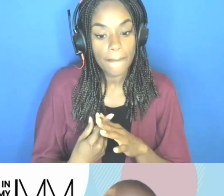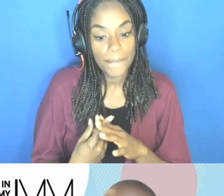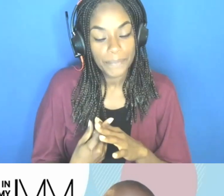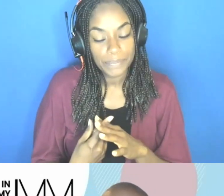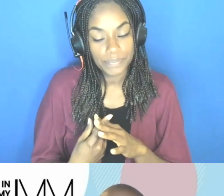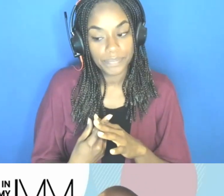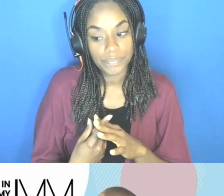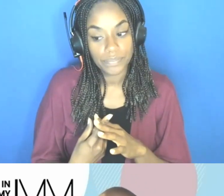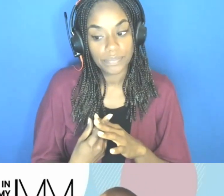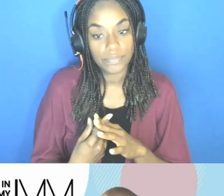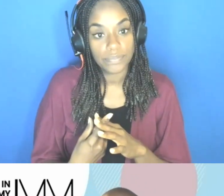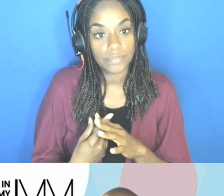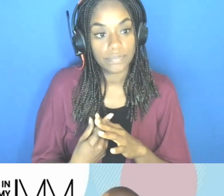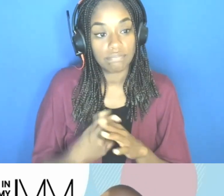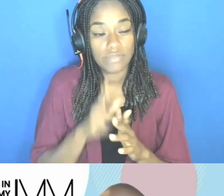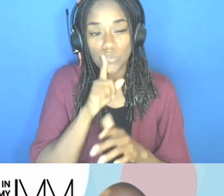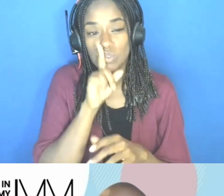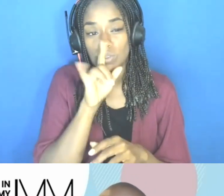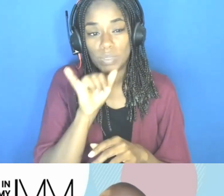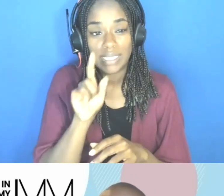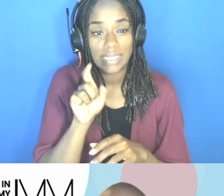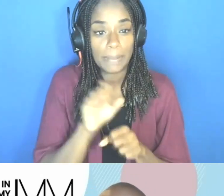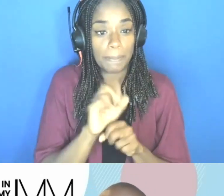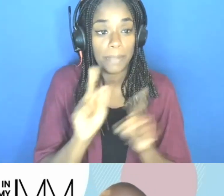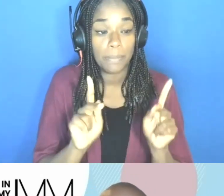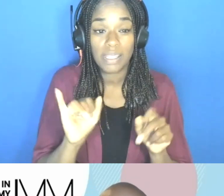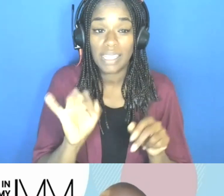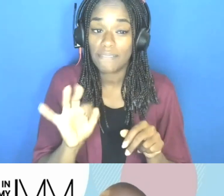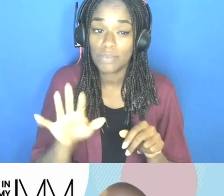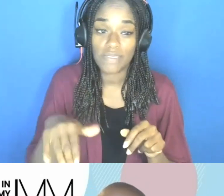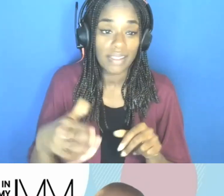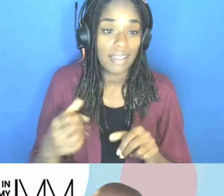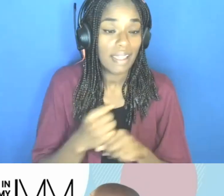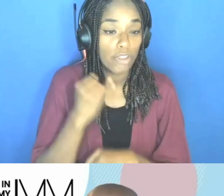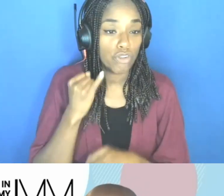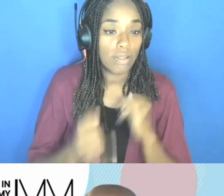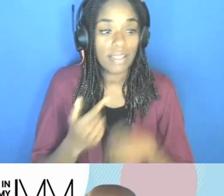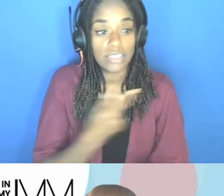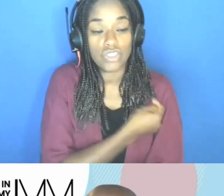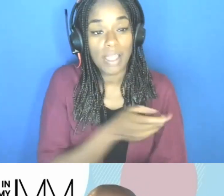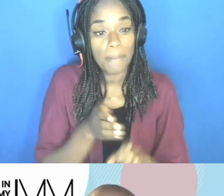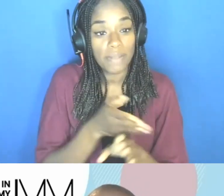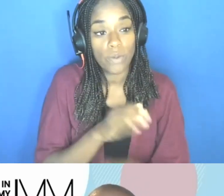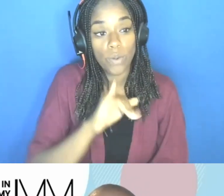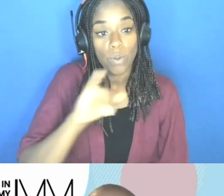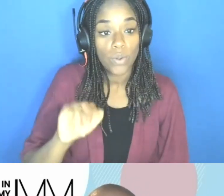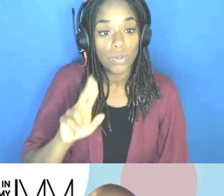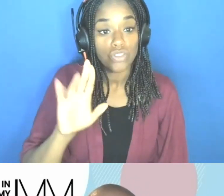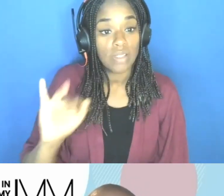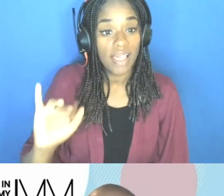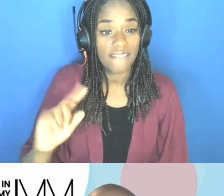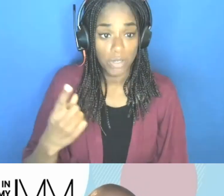And we really need people. If you haven't got your last shot before July 1st, you're eligible to go